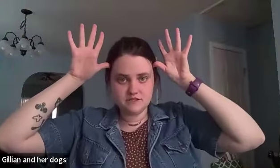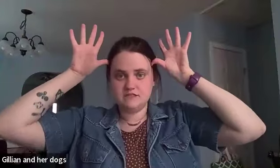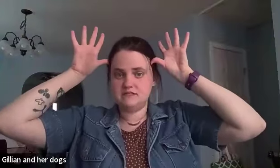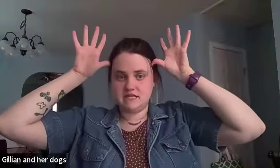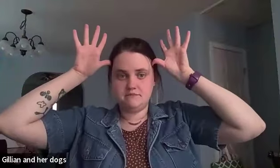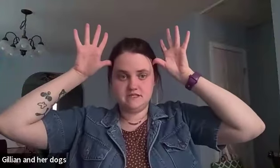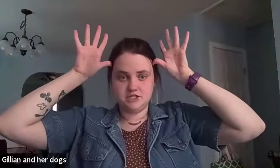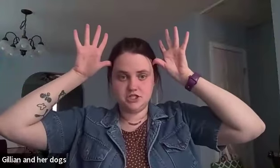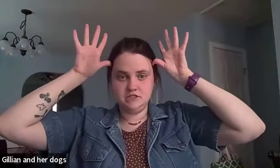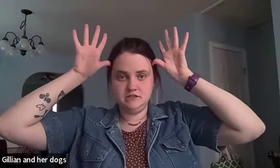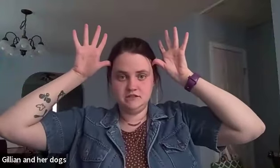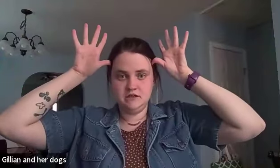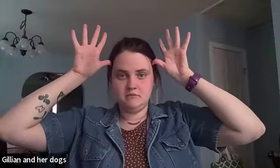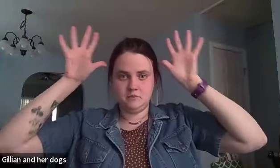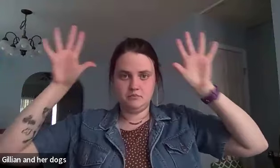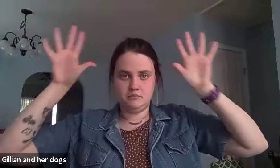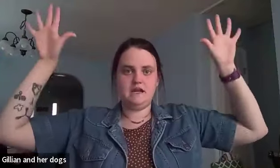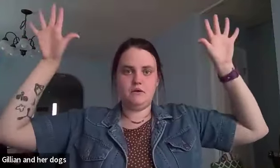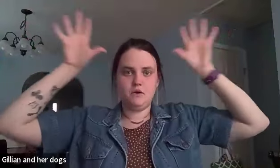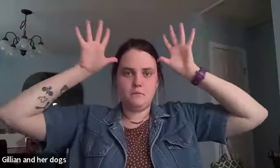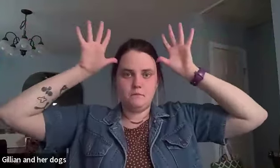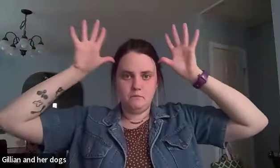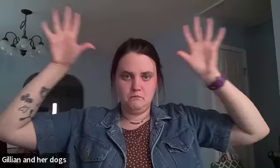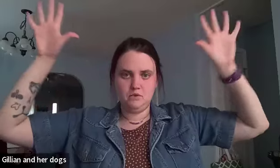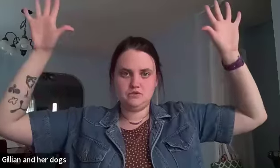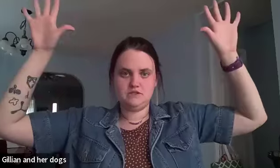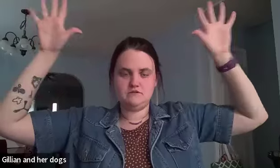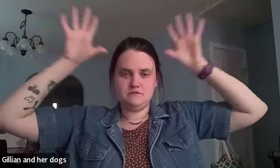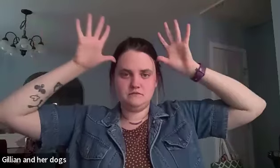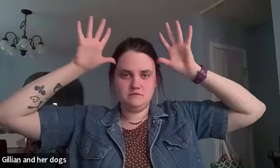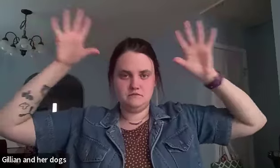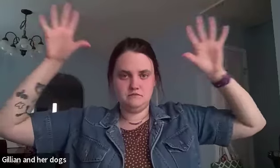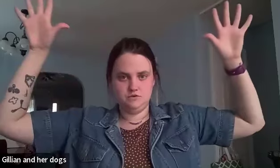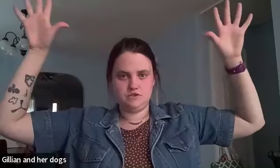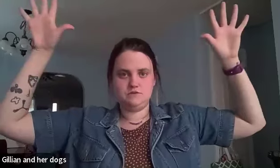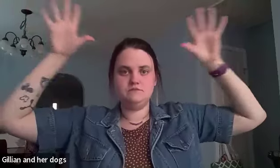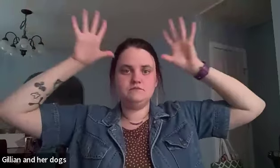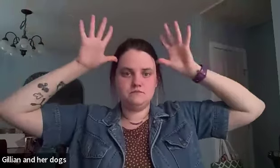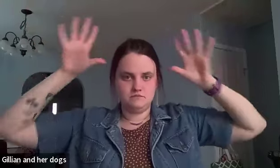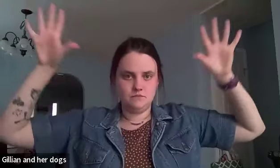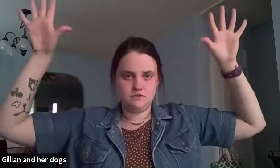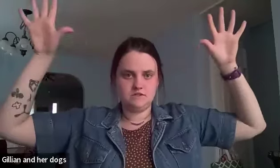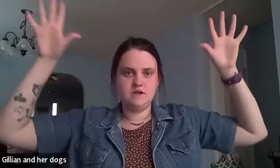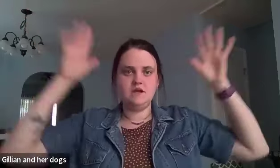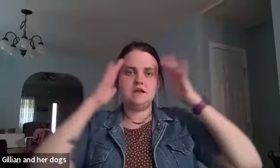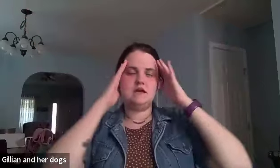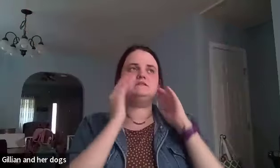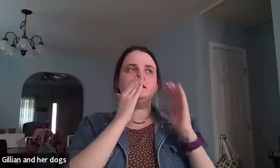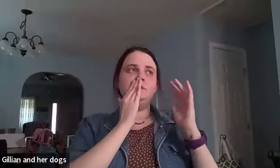moose, same position, but bring it out. Moose. Moose. Moose. Now, some